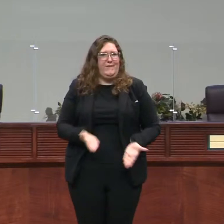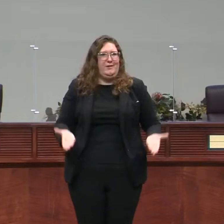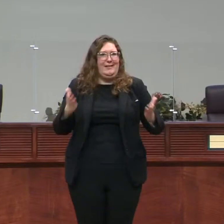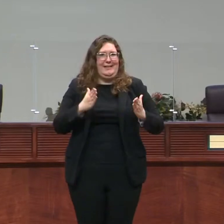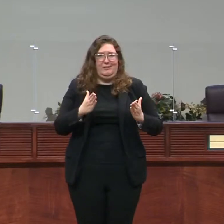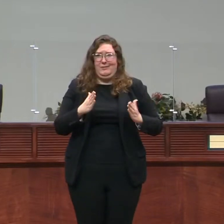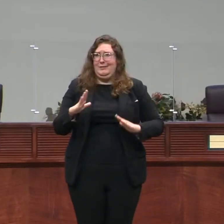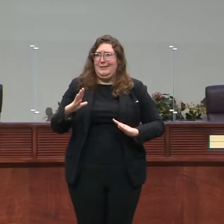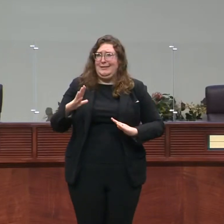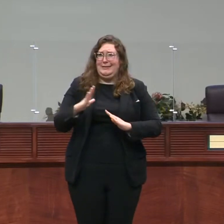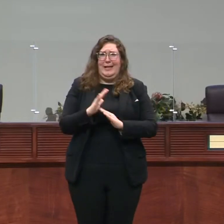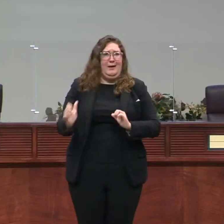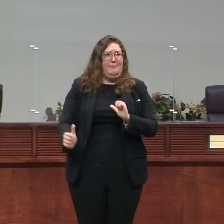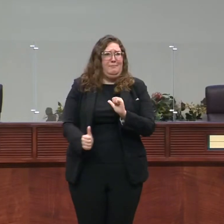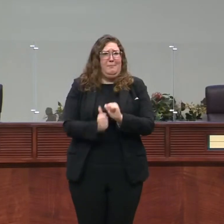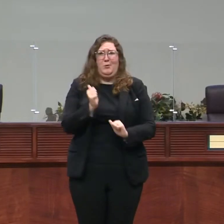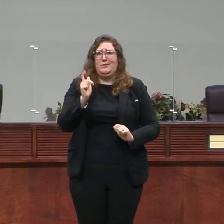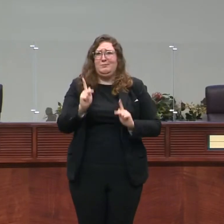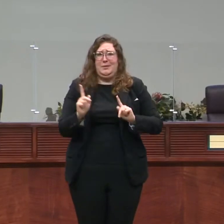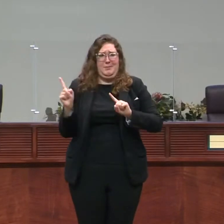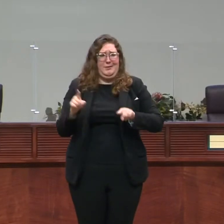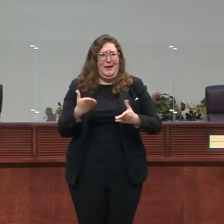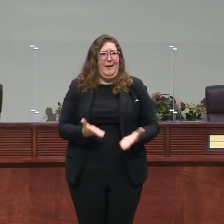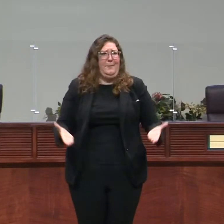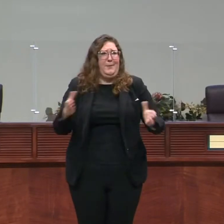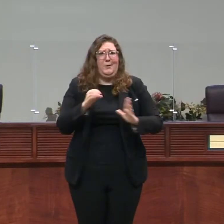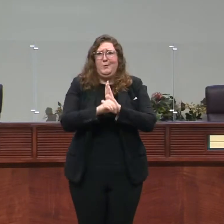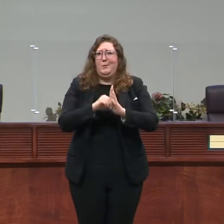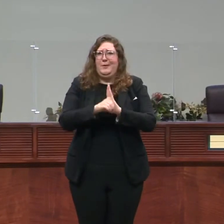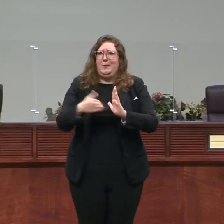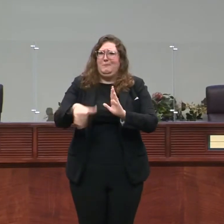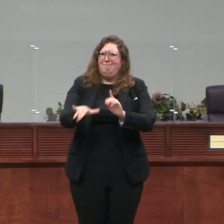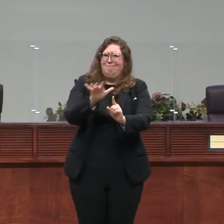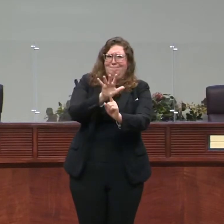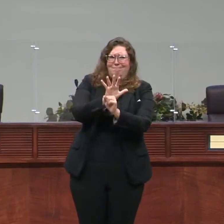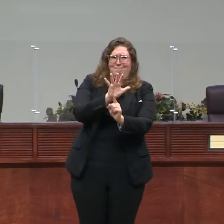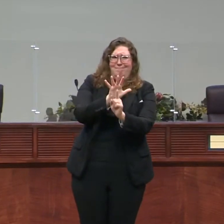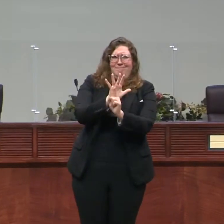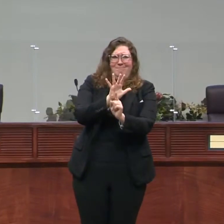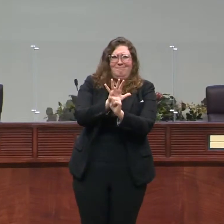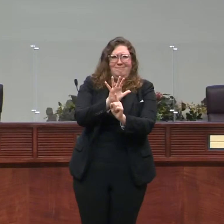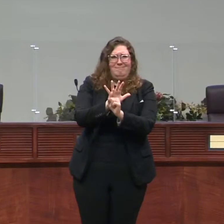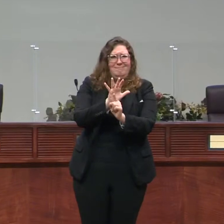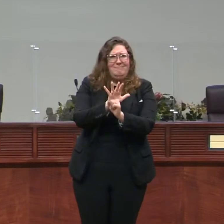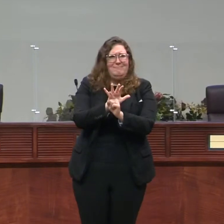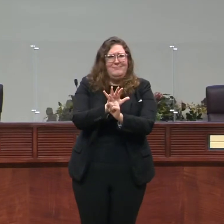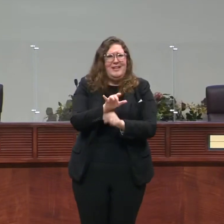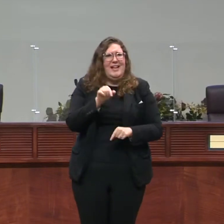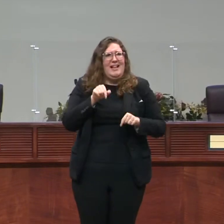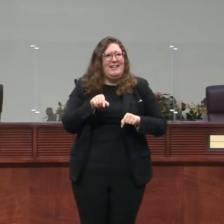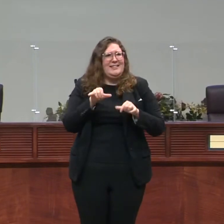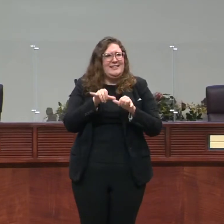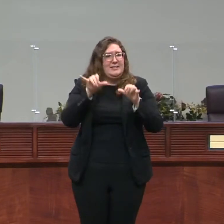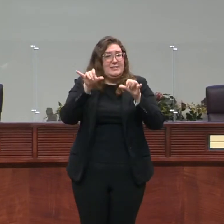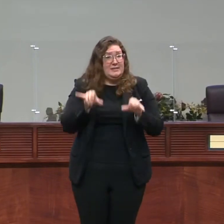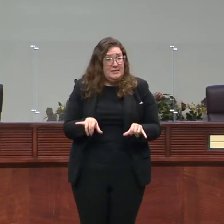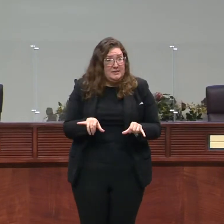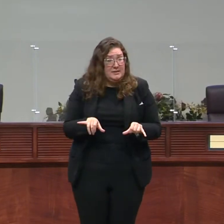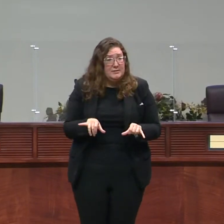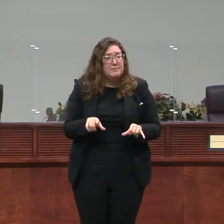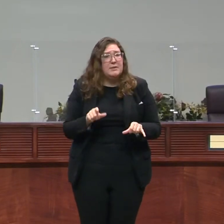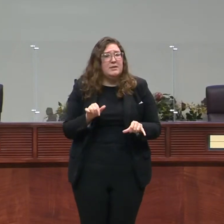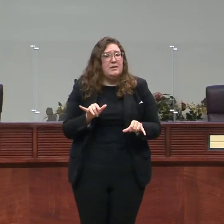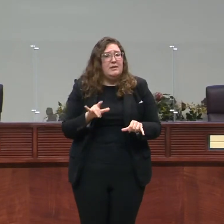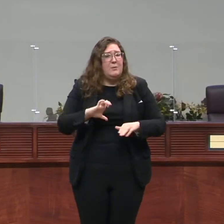tourist destination. And as such, in our wastewater systems, we